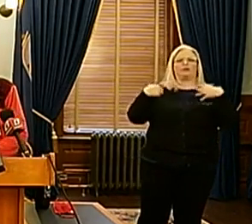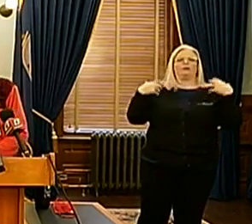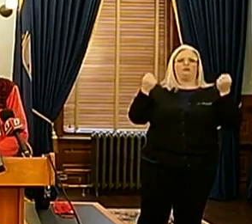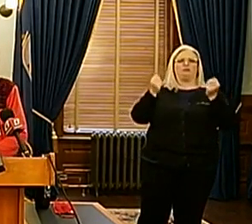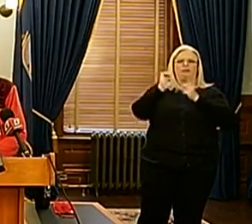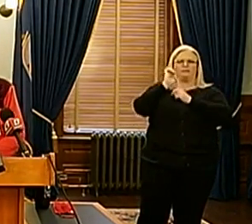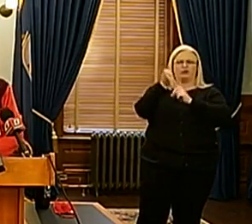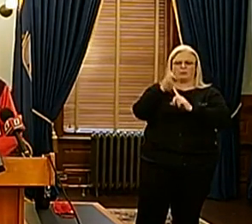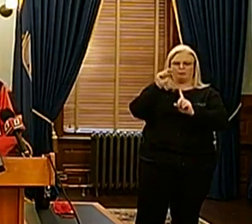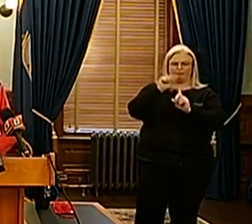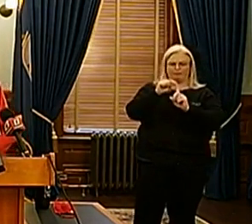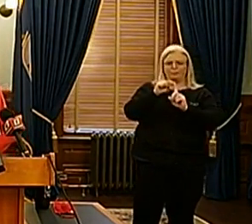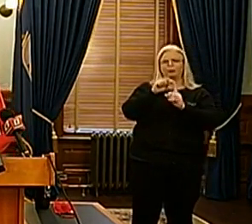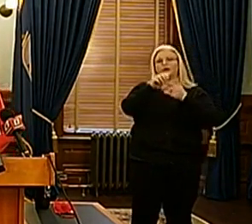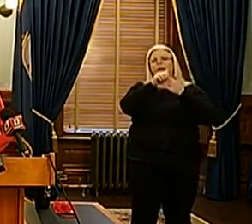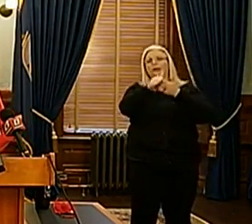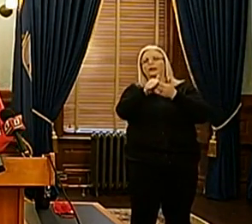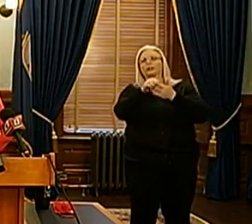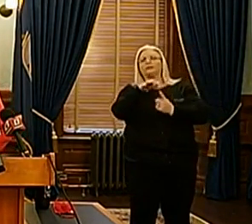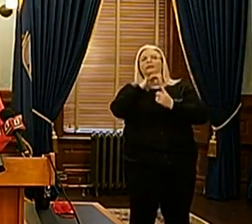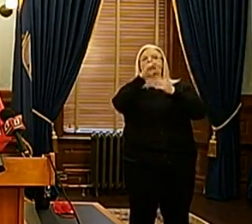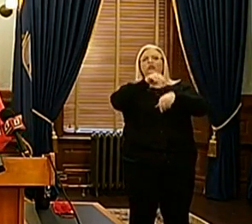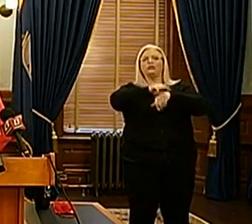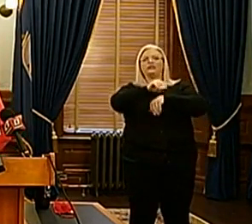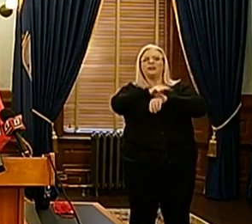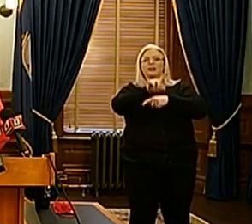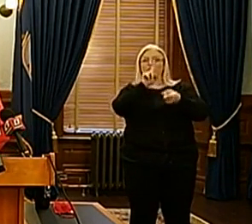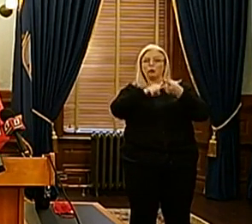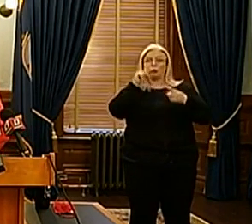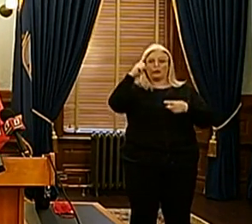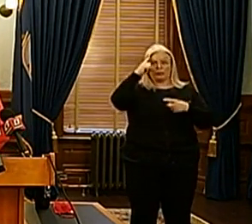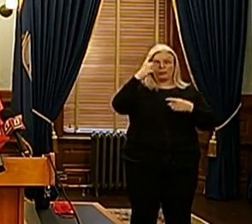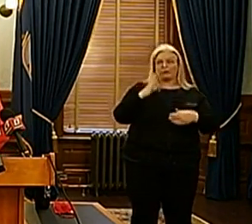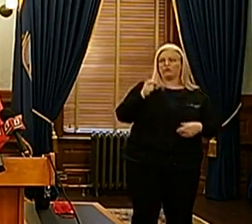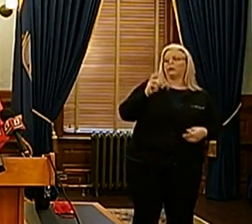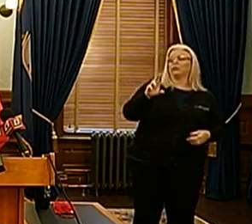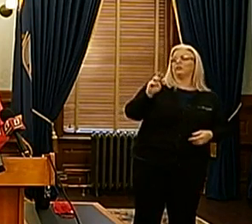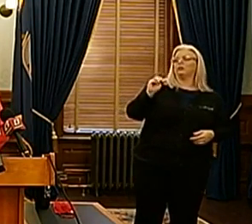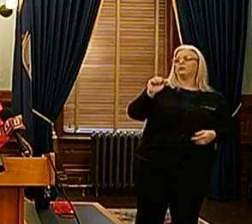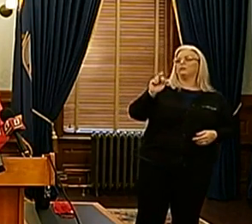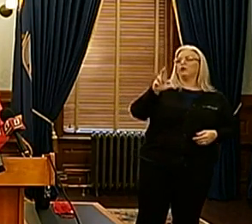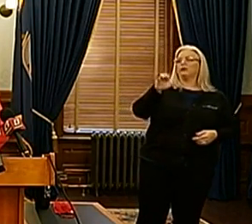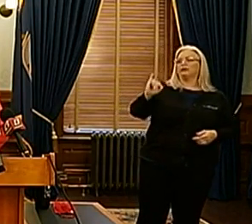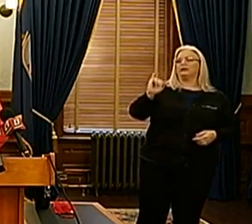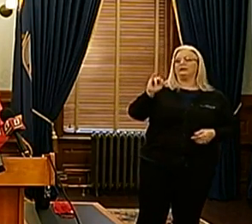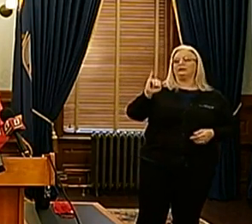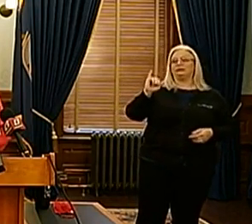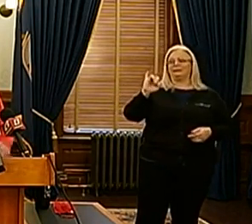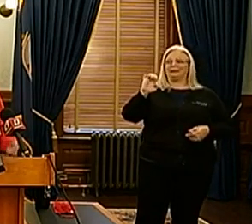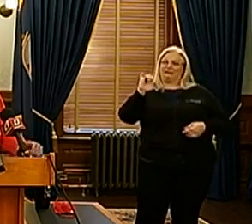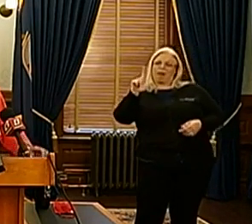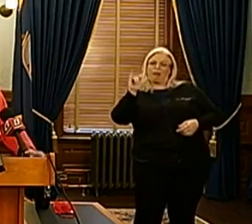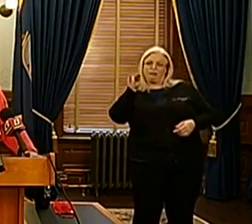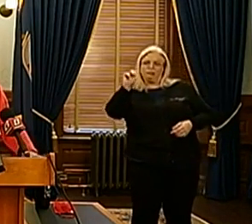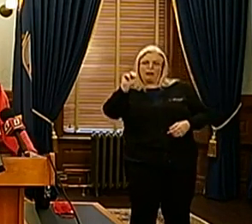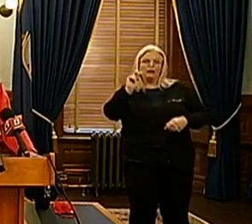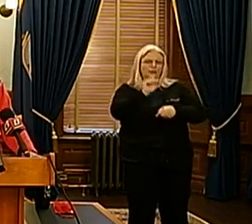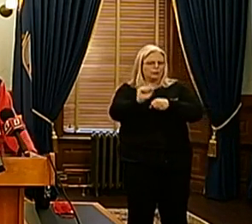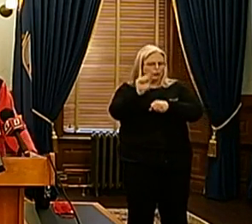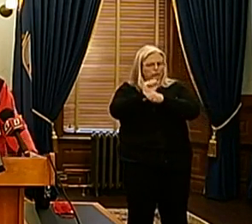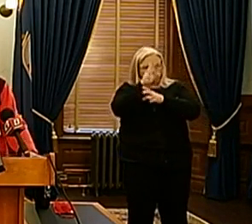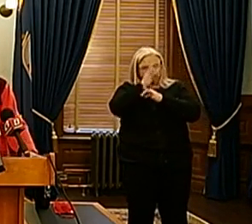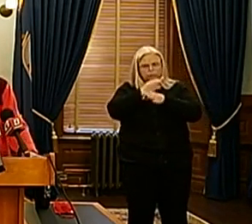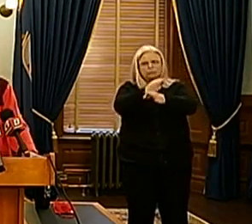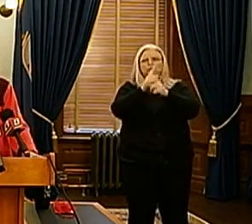Environment, under the direction of Special Advisor to the Governor, Dr. Marcy Nielsen, has been working diligently